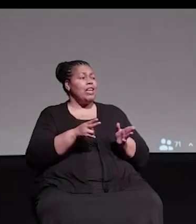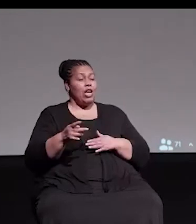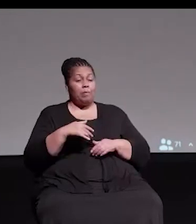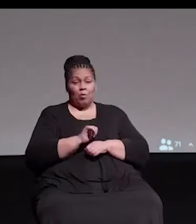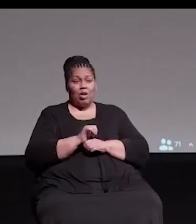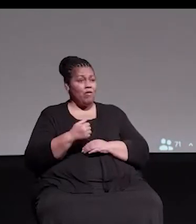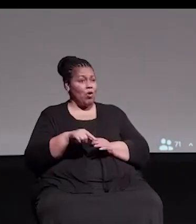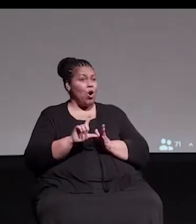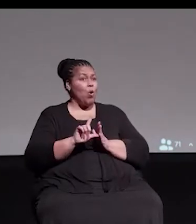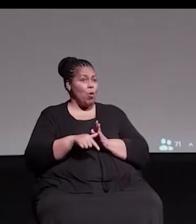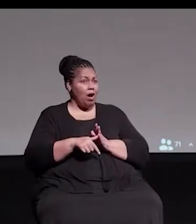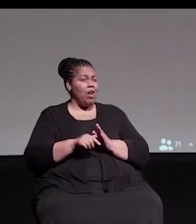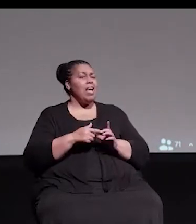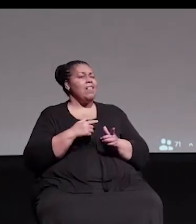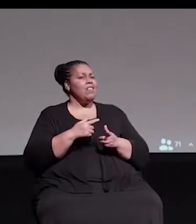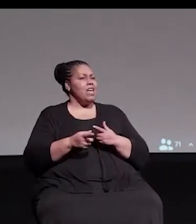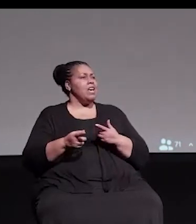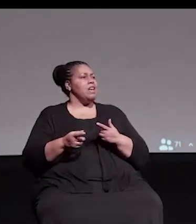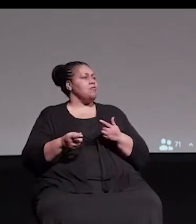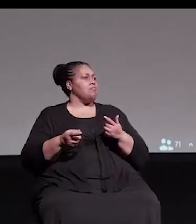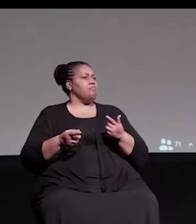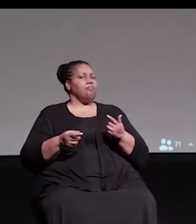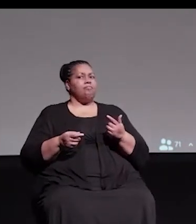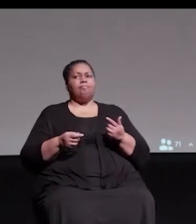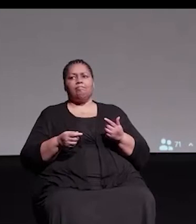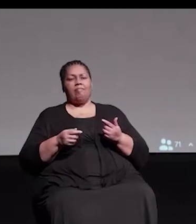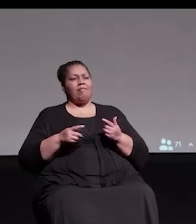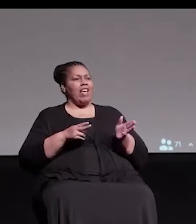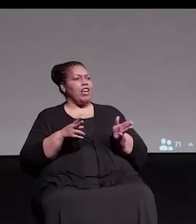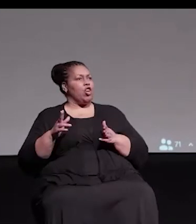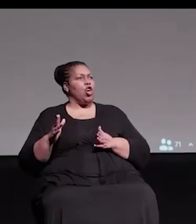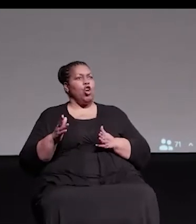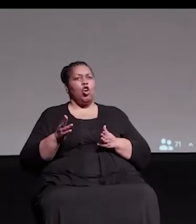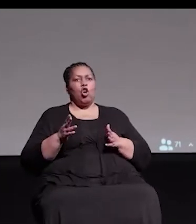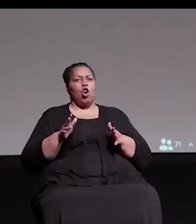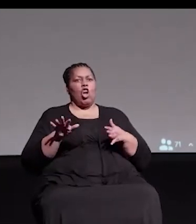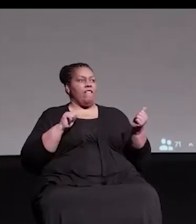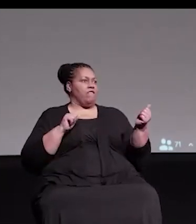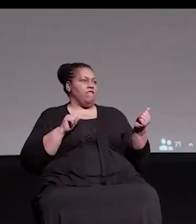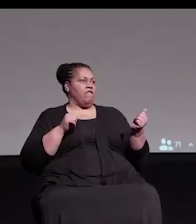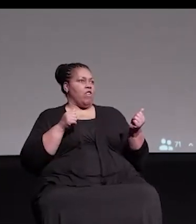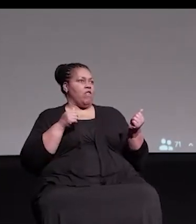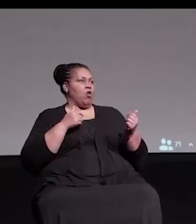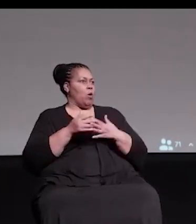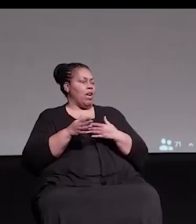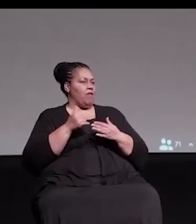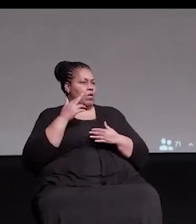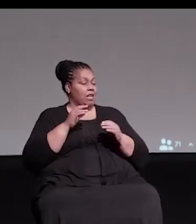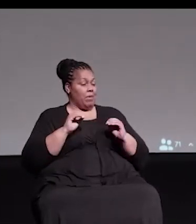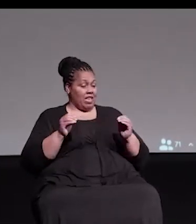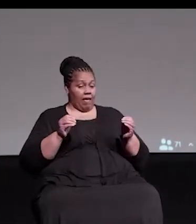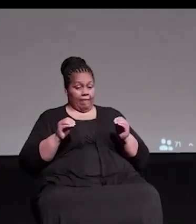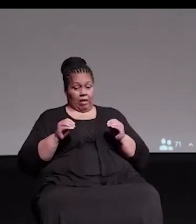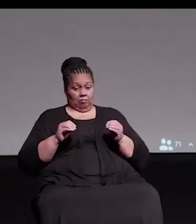while, and like the editor left for whatever reason. Nothing had really